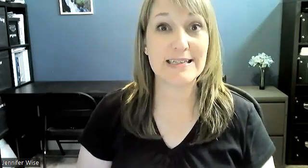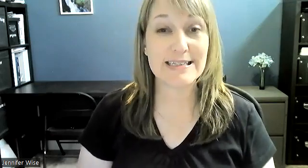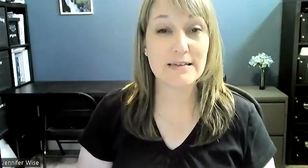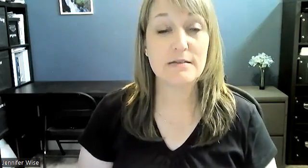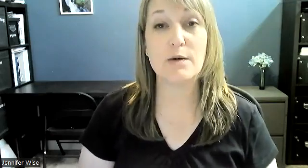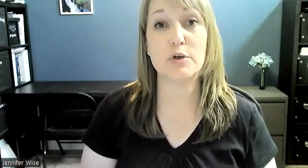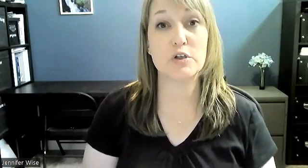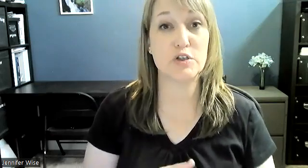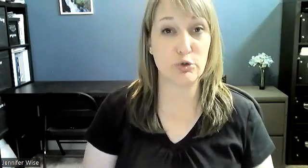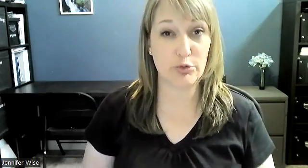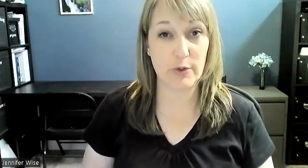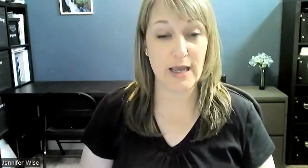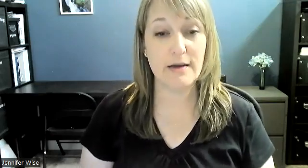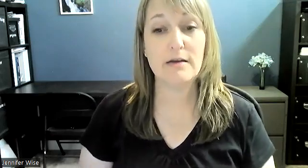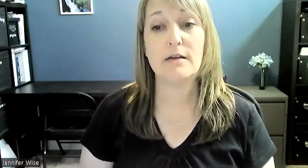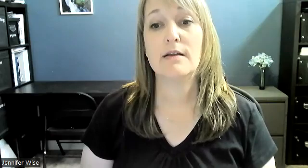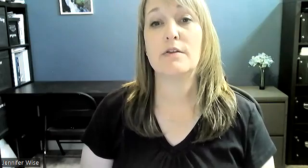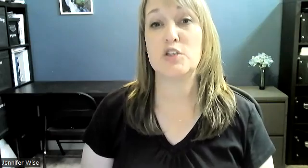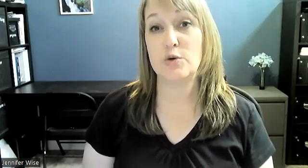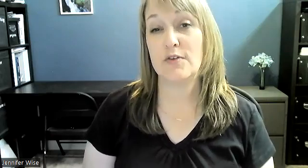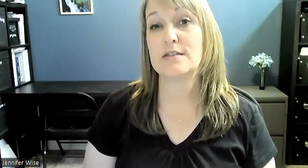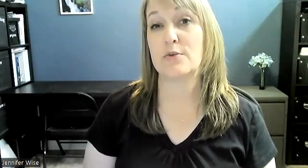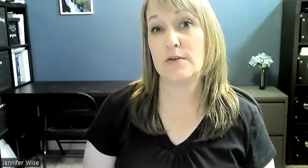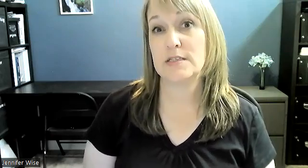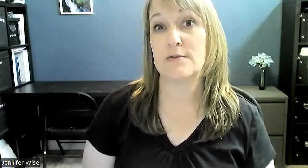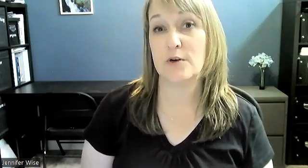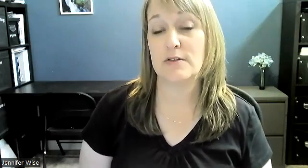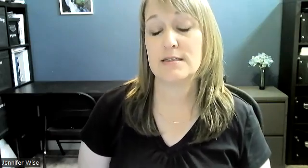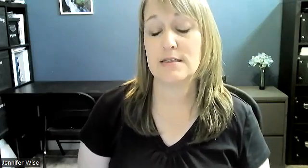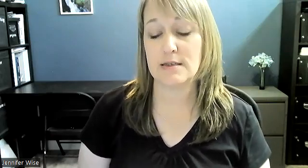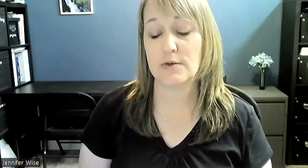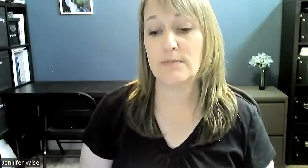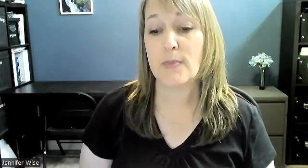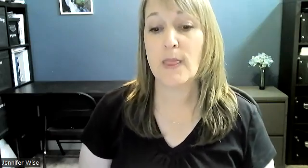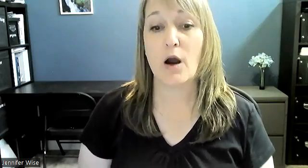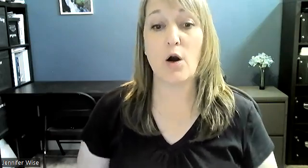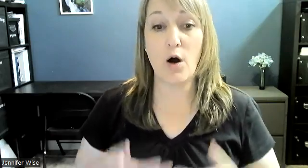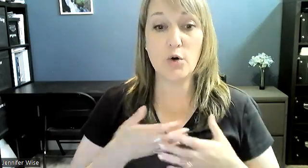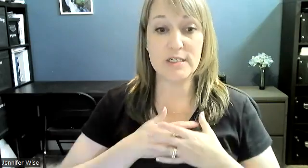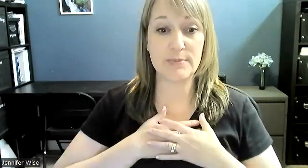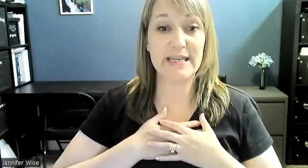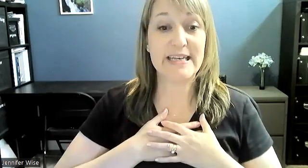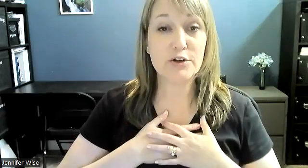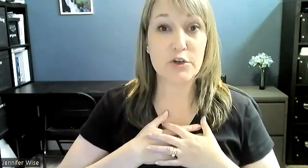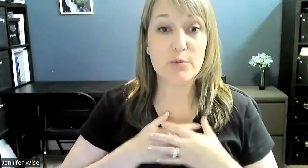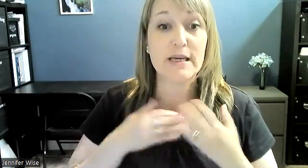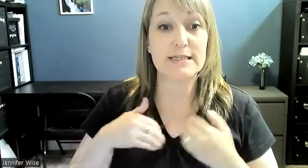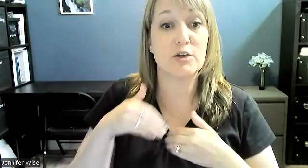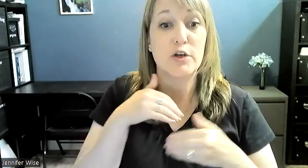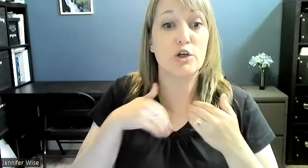us, numbers 2 through 9, the two of us, the three of us, the four of us, etc., are all going to be near you because they're going to